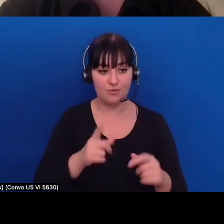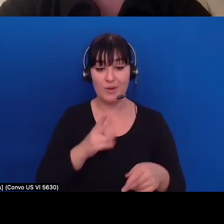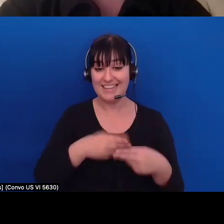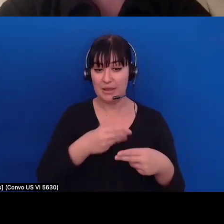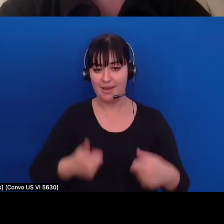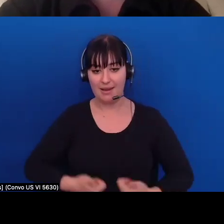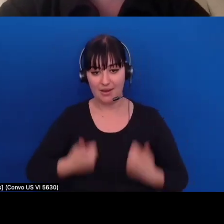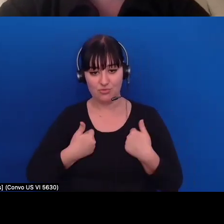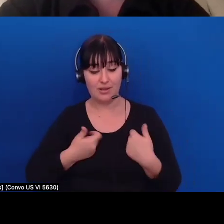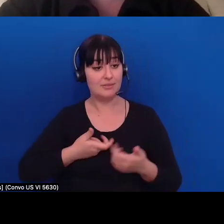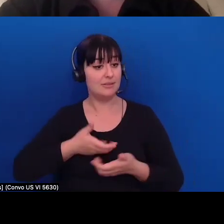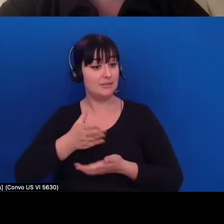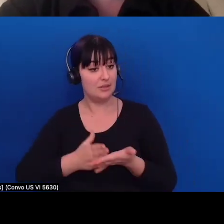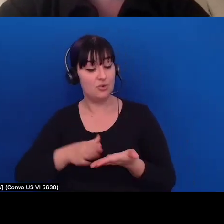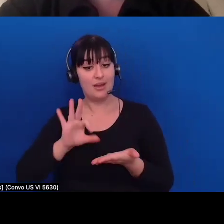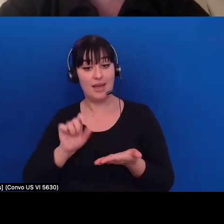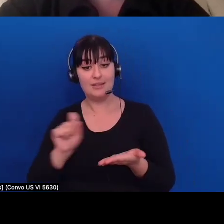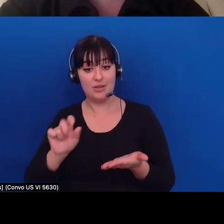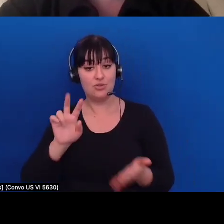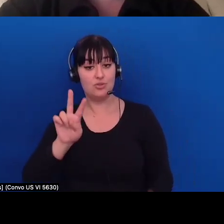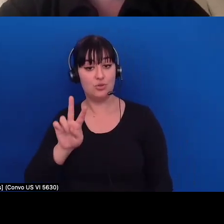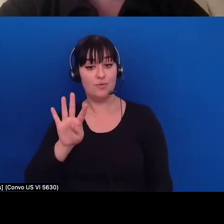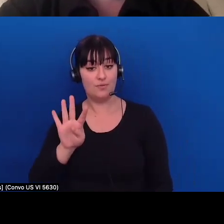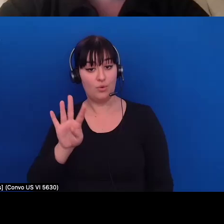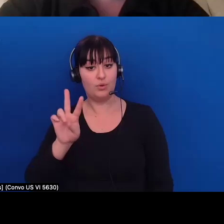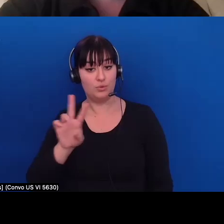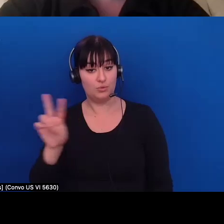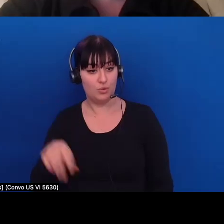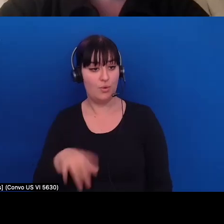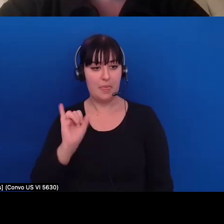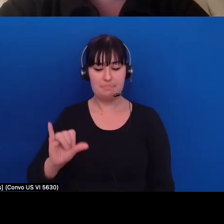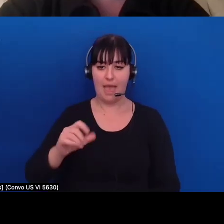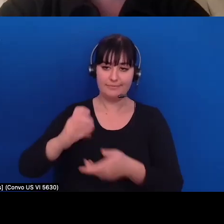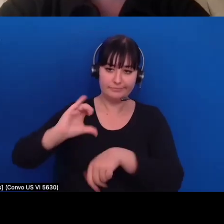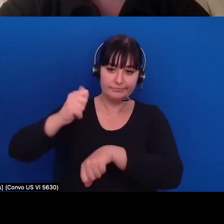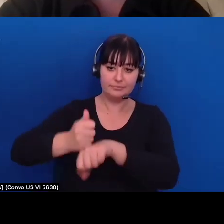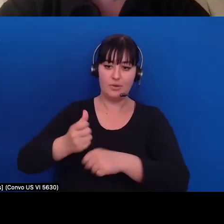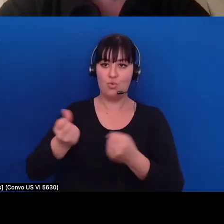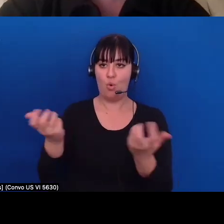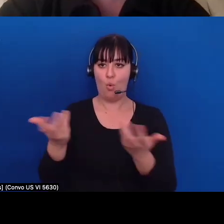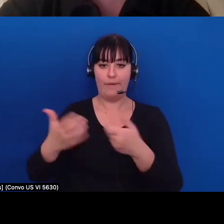Section 9-2422 establishes the scope of the license.